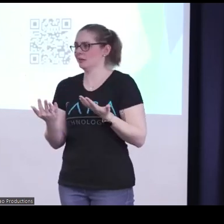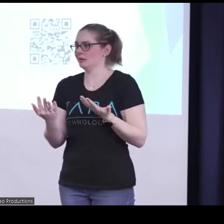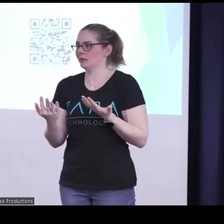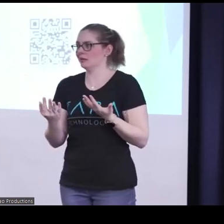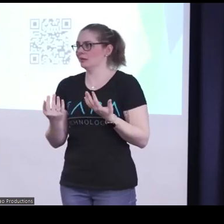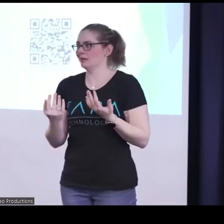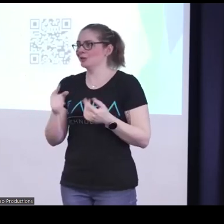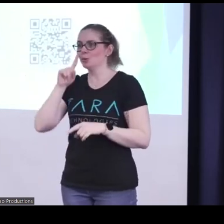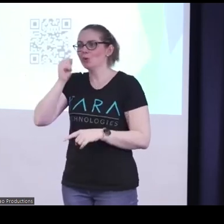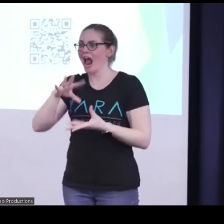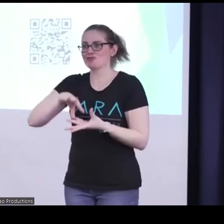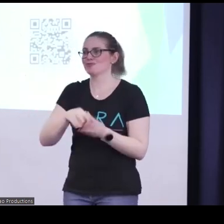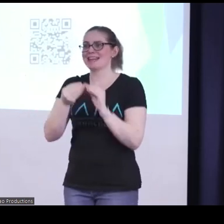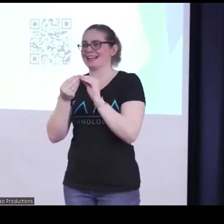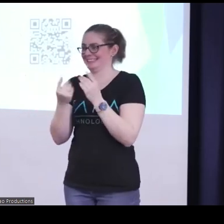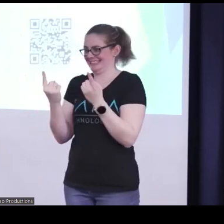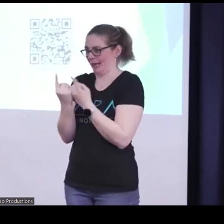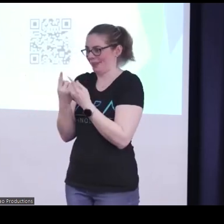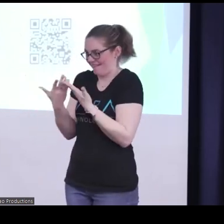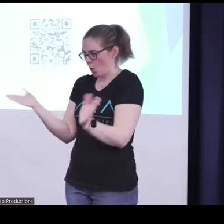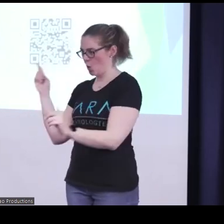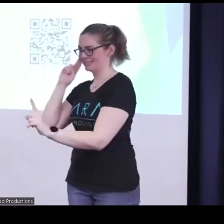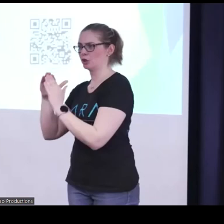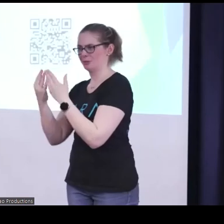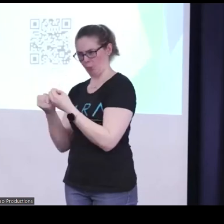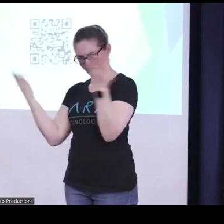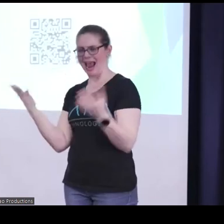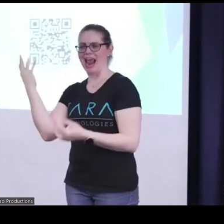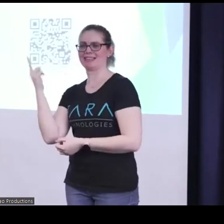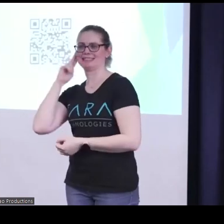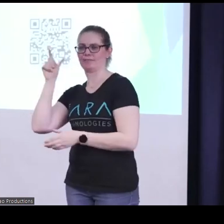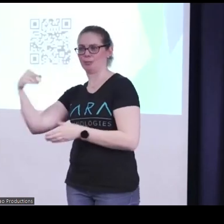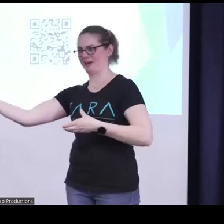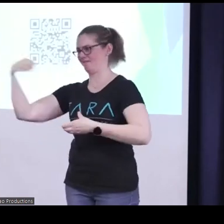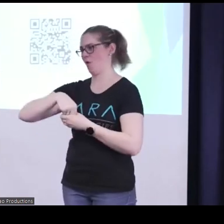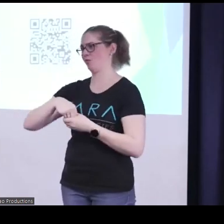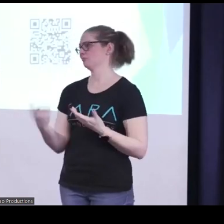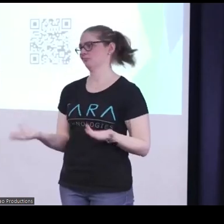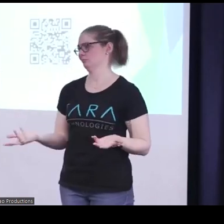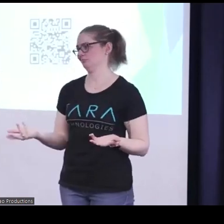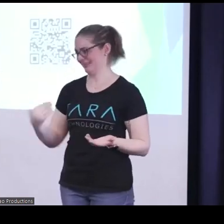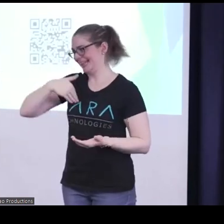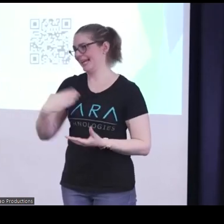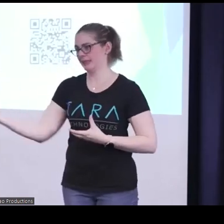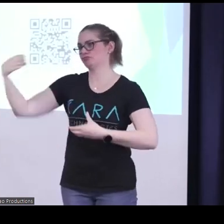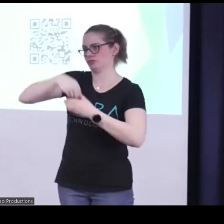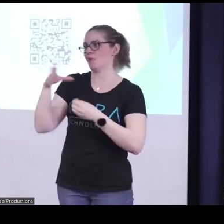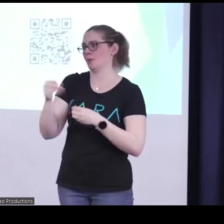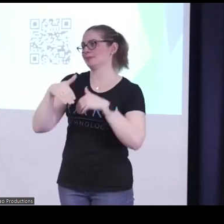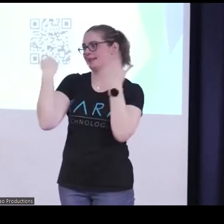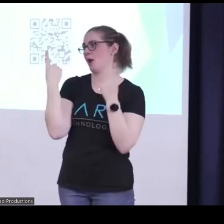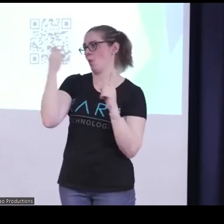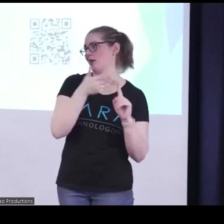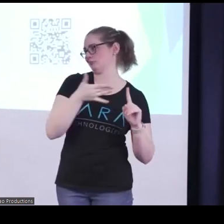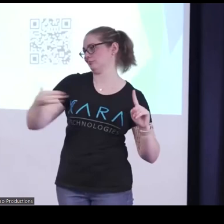We strongly believe that you can't create something for the deaf community without deaf people being involved.